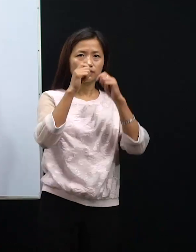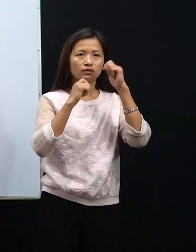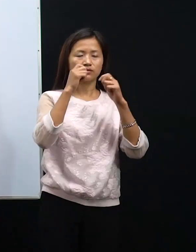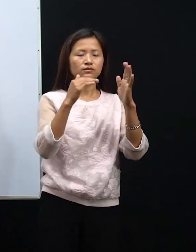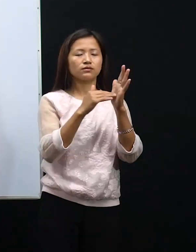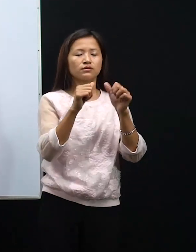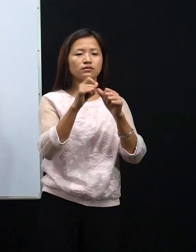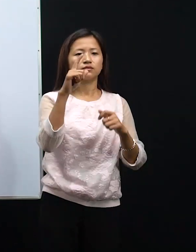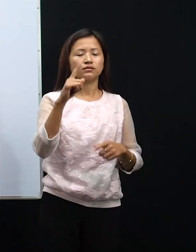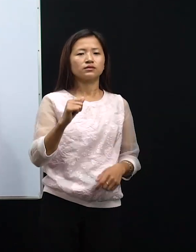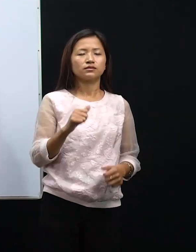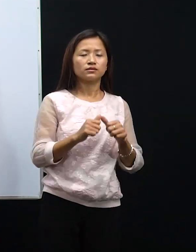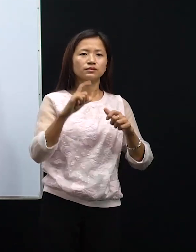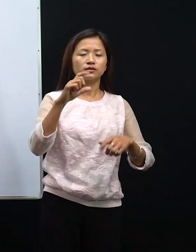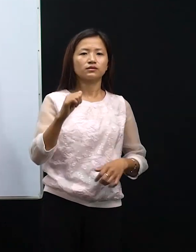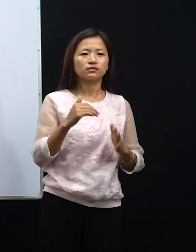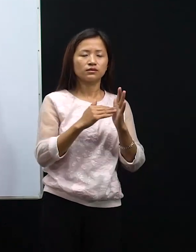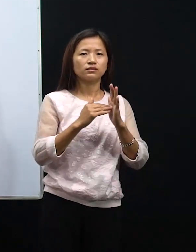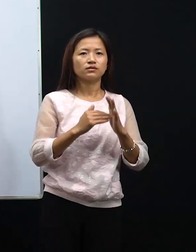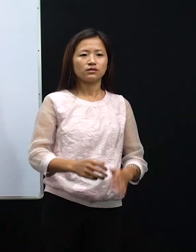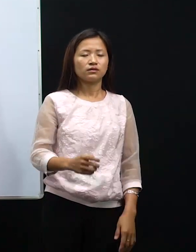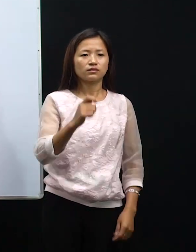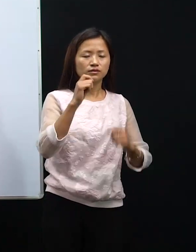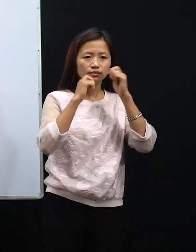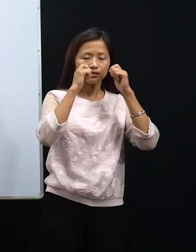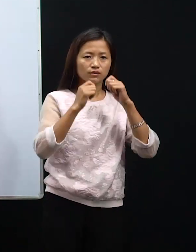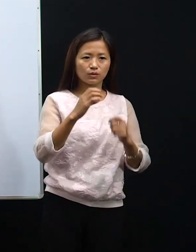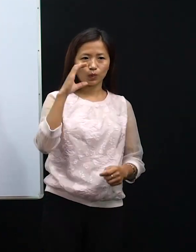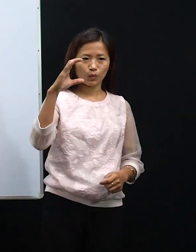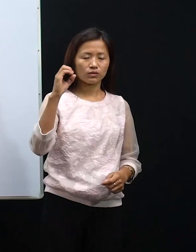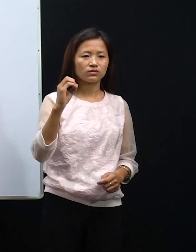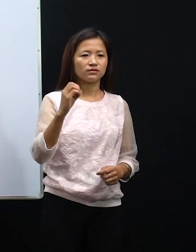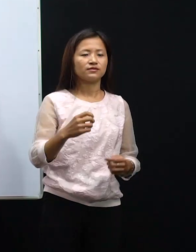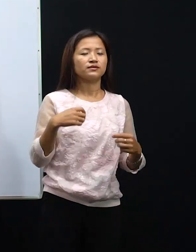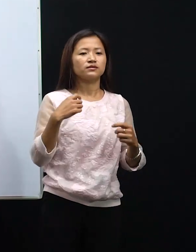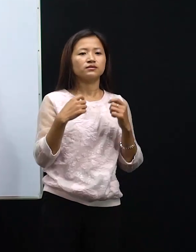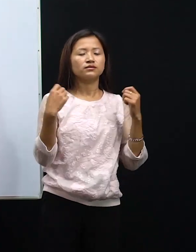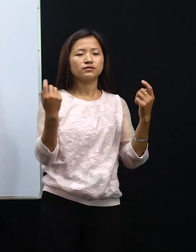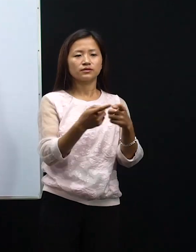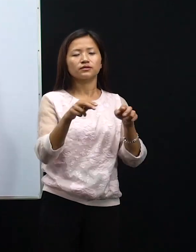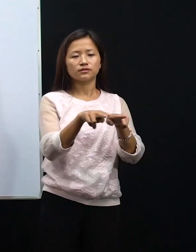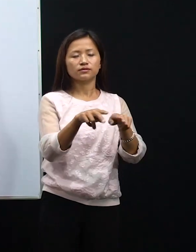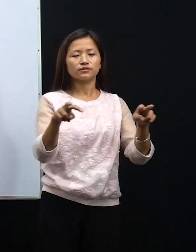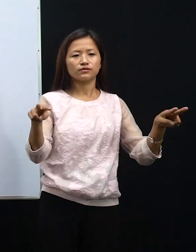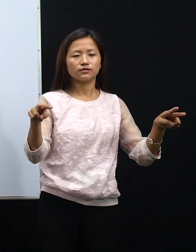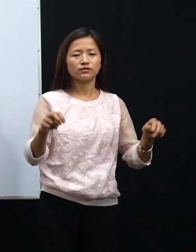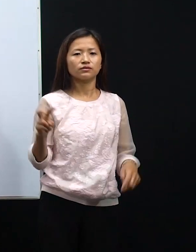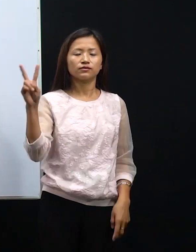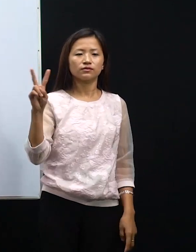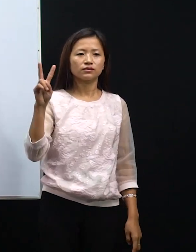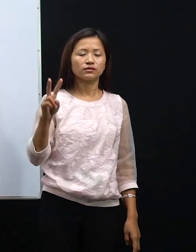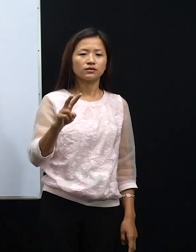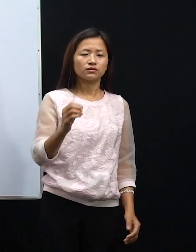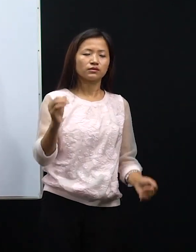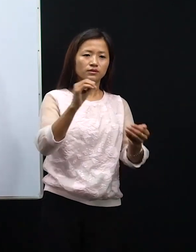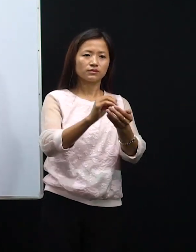get, you will have to add the numbers, coefficients differently, and the same like variables will